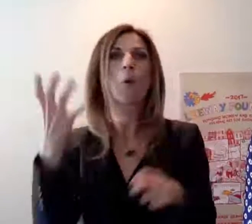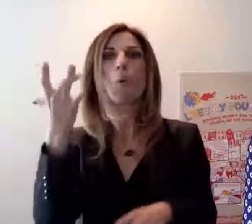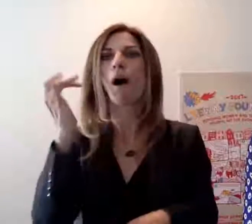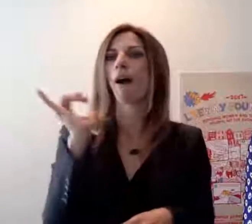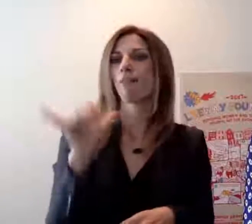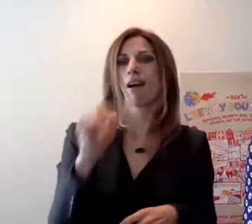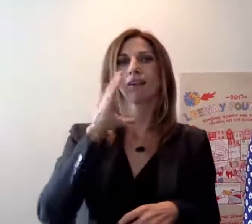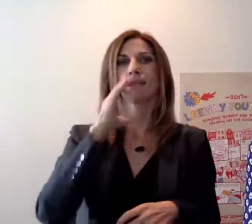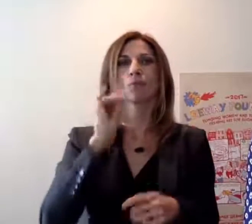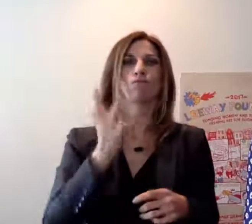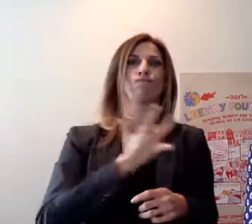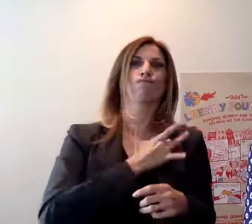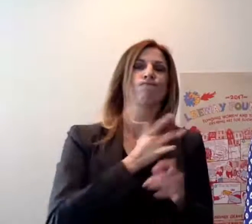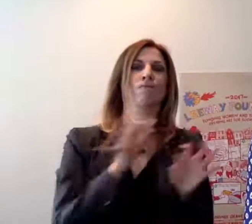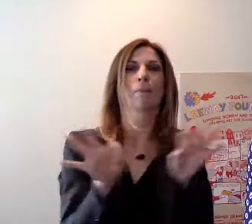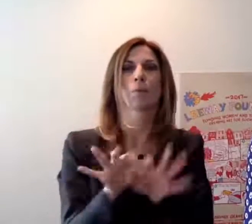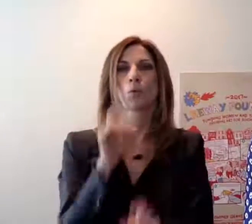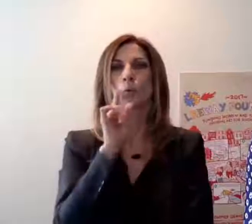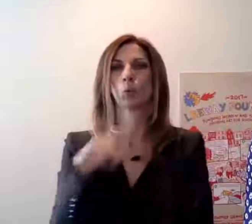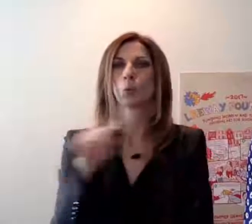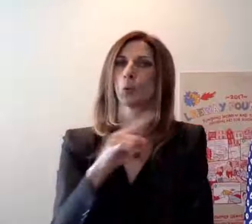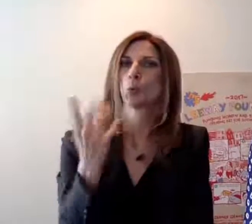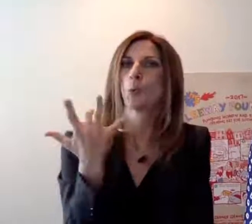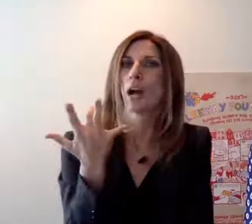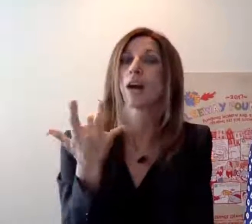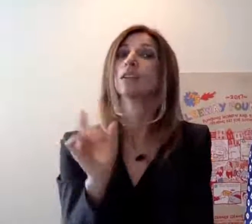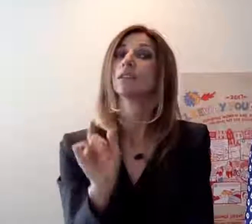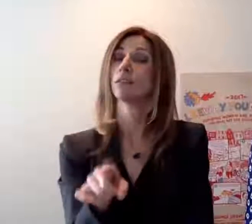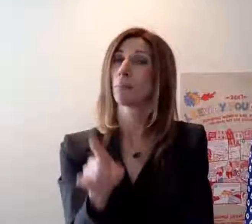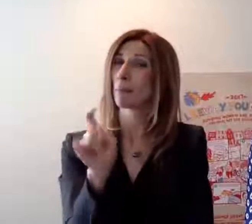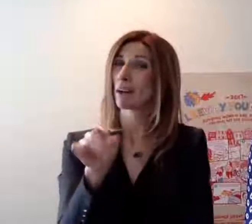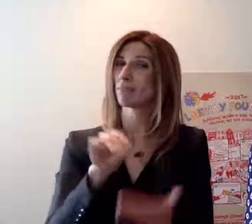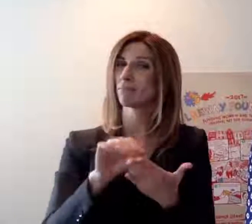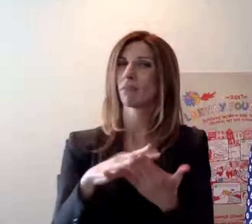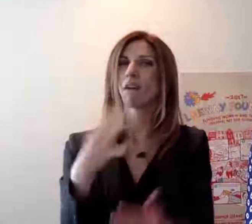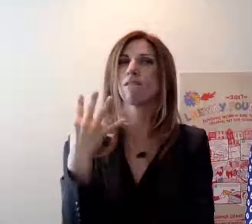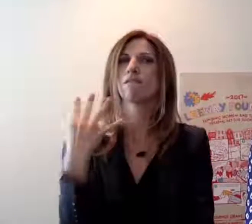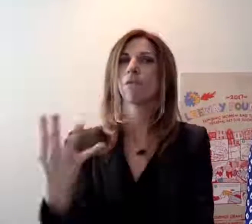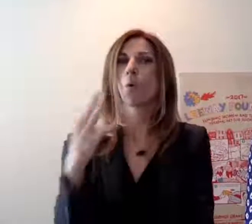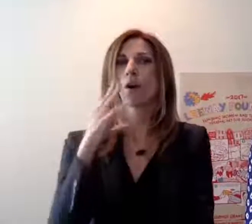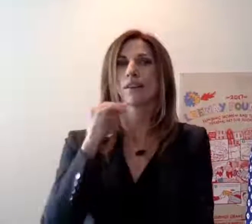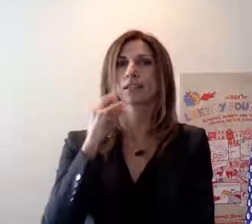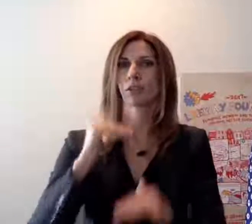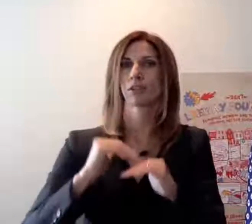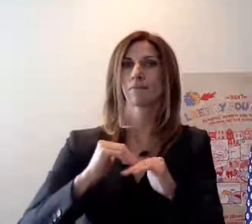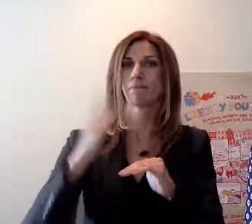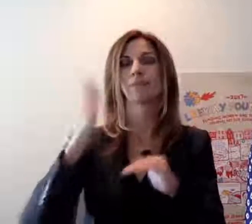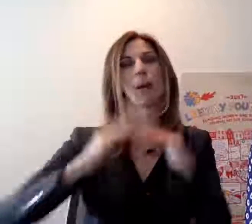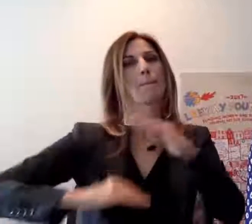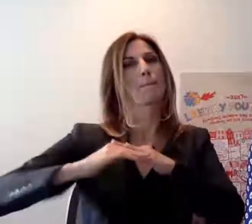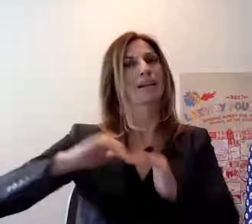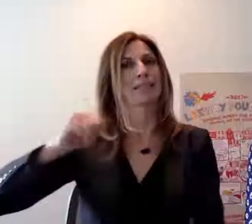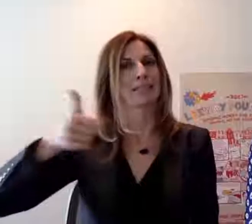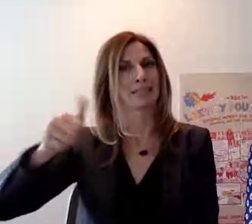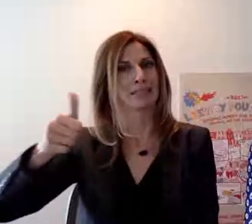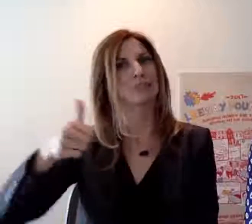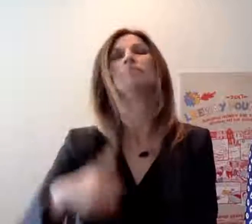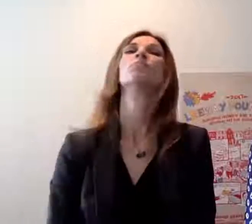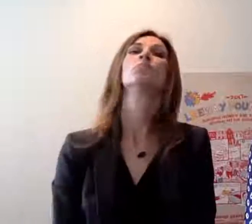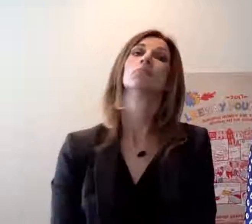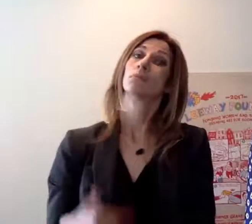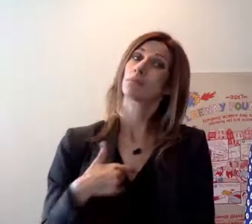that experience for you. You have to do at least 4 experiences, and you can do up to 10. I really encourage